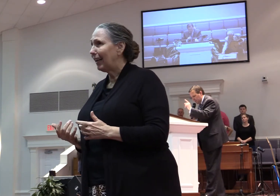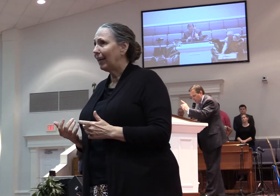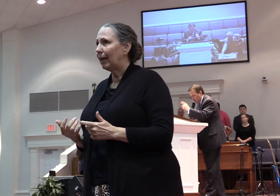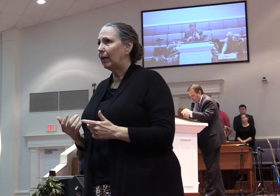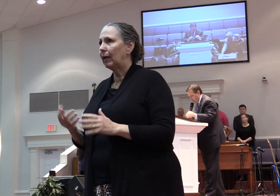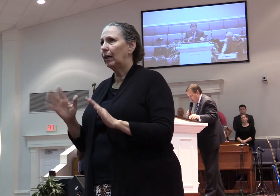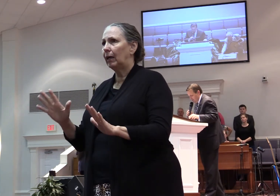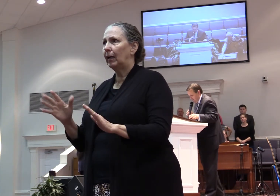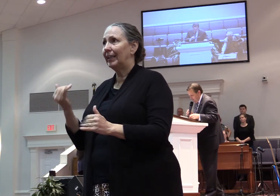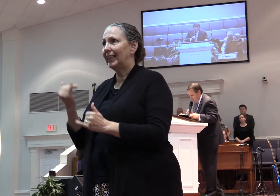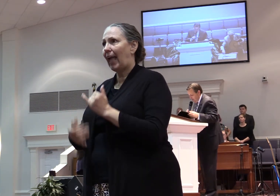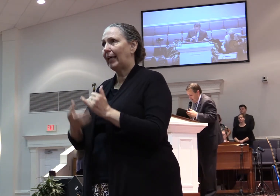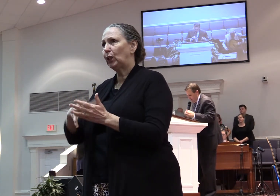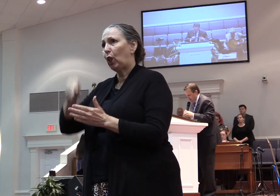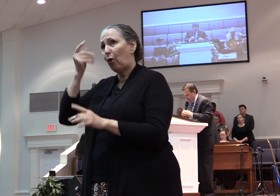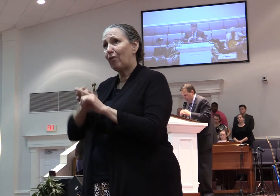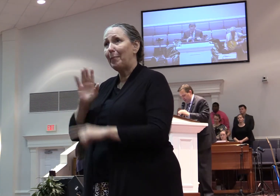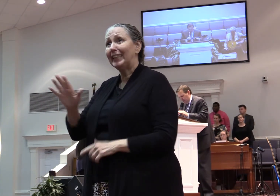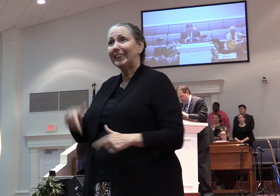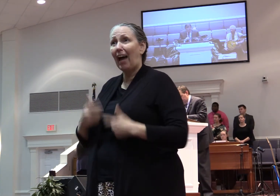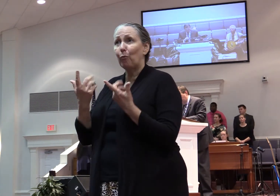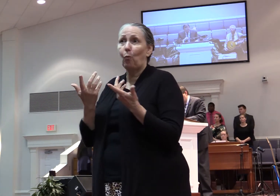The last thing we learned from Lot is